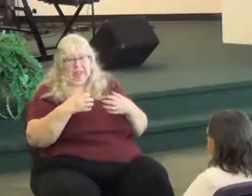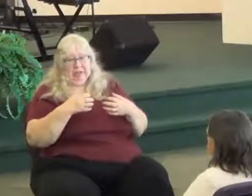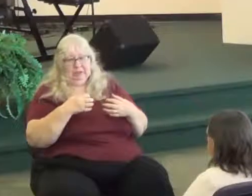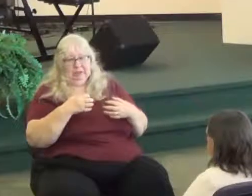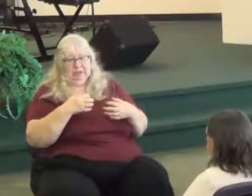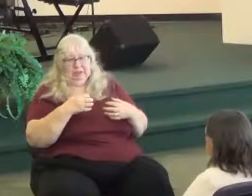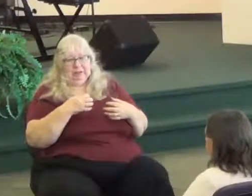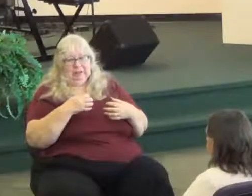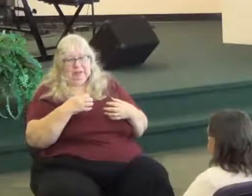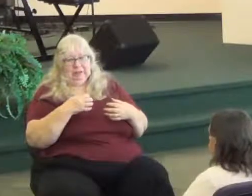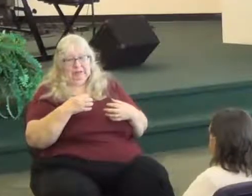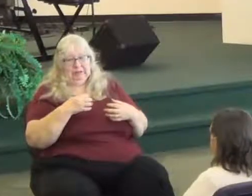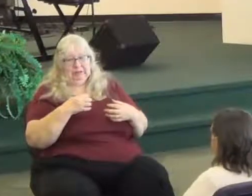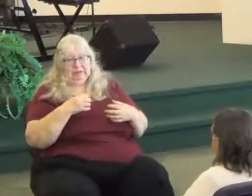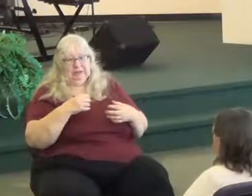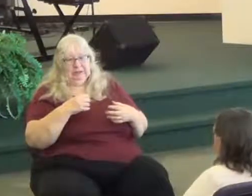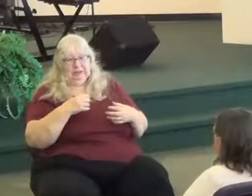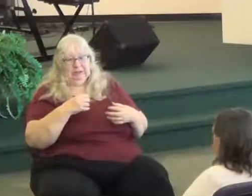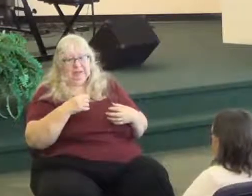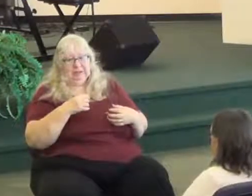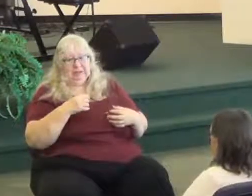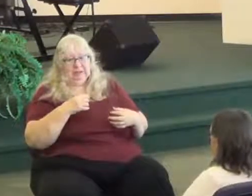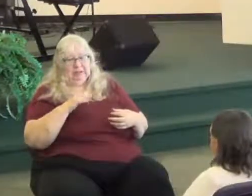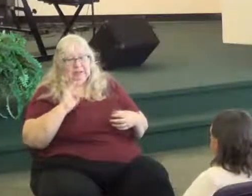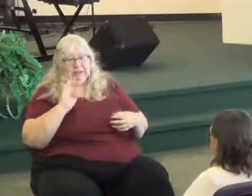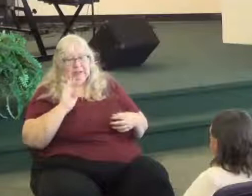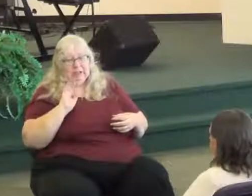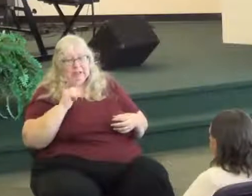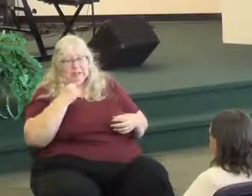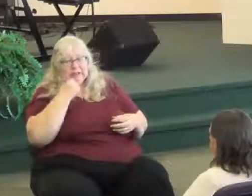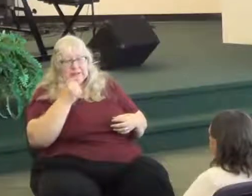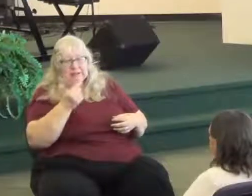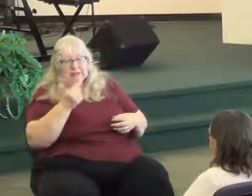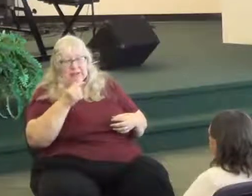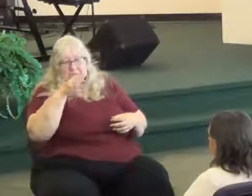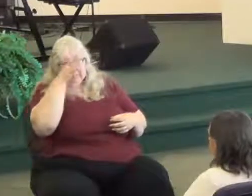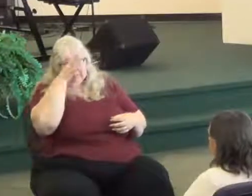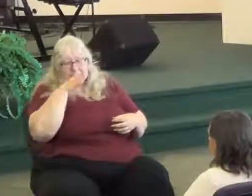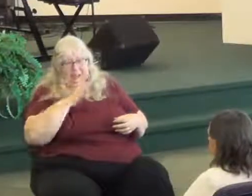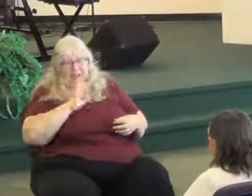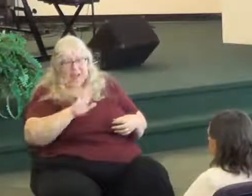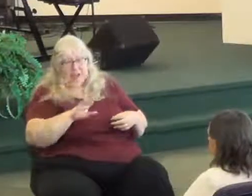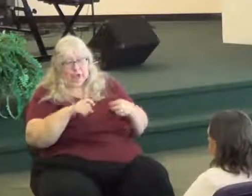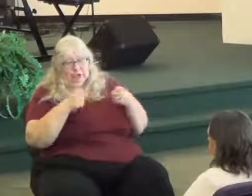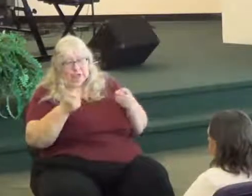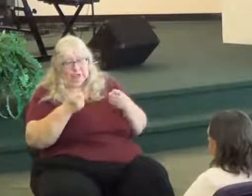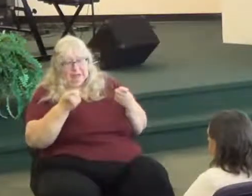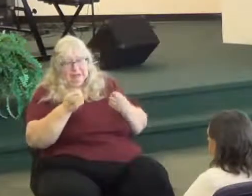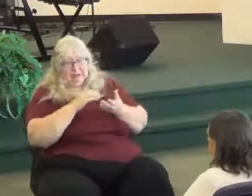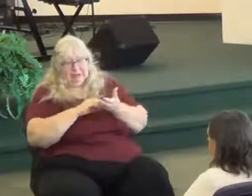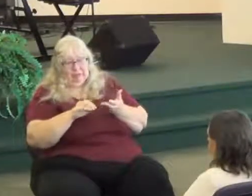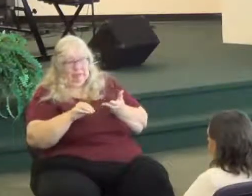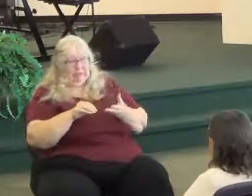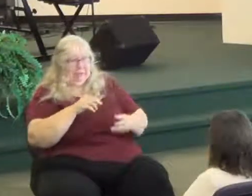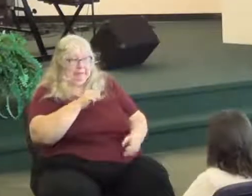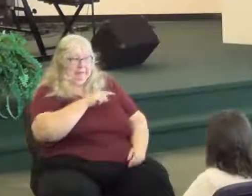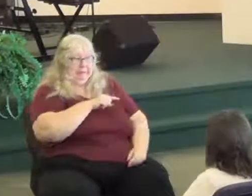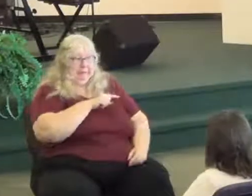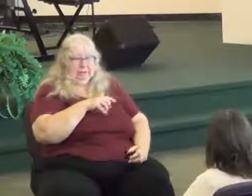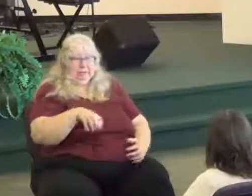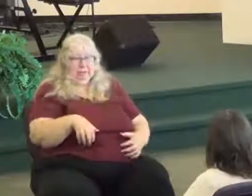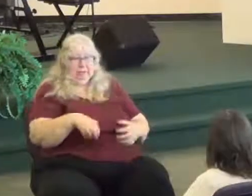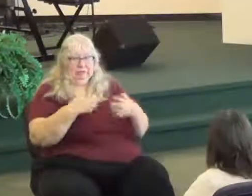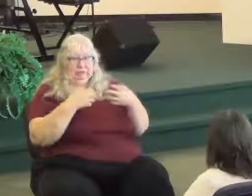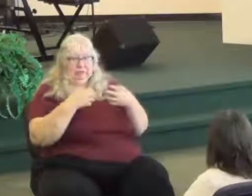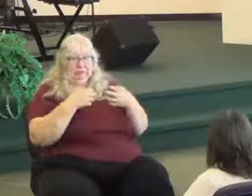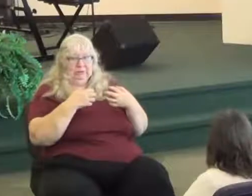and go. He says this first. He goes, your sins are forgiven you. That really ticked off the Pharisees and the scribes. Because then